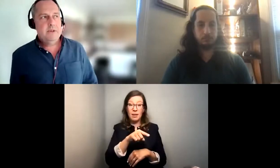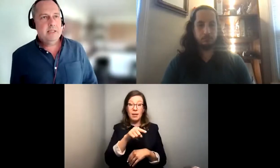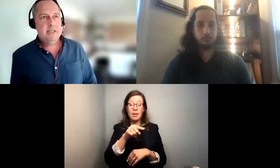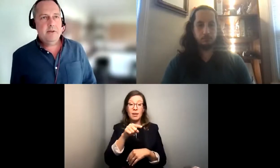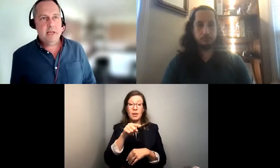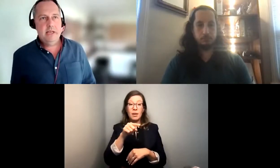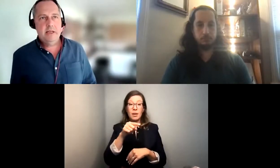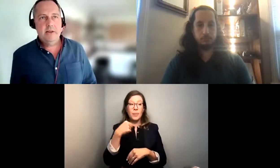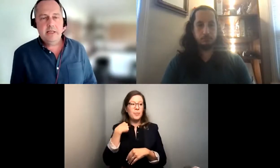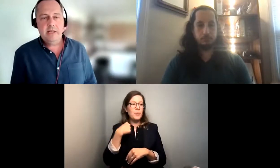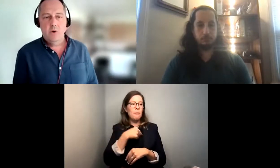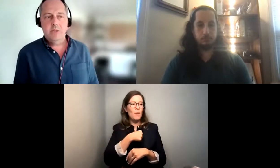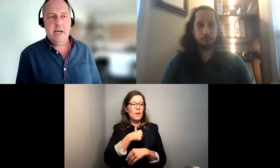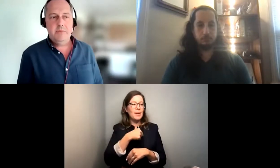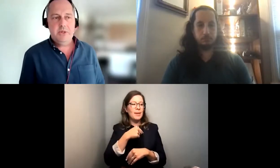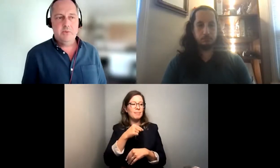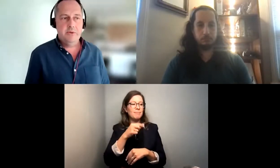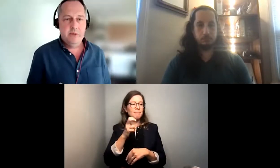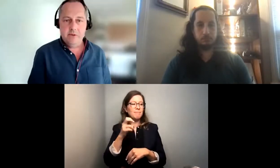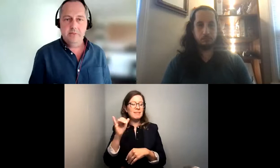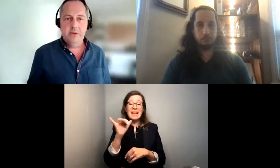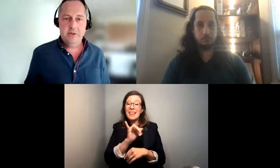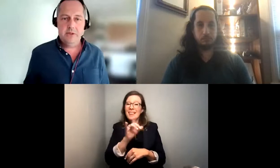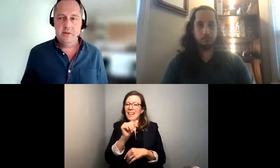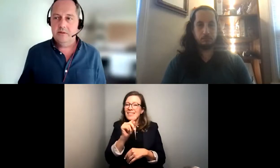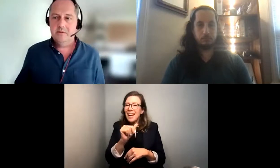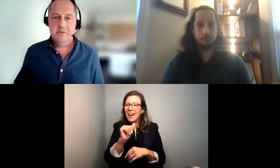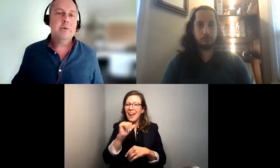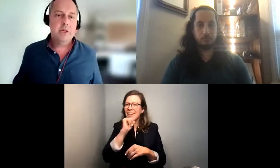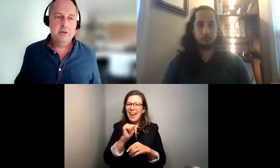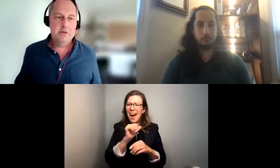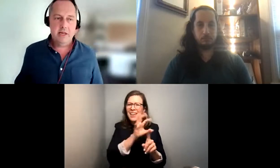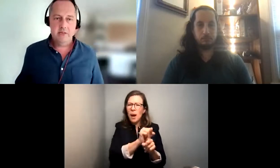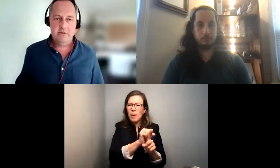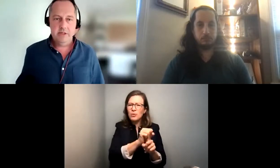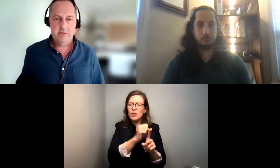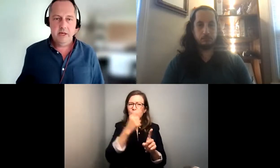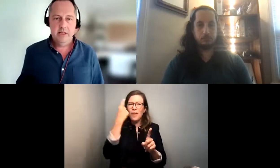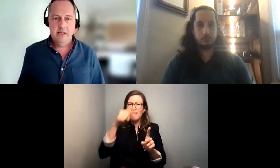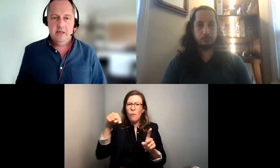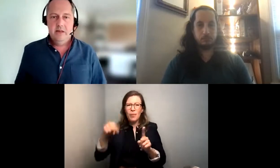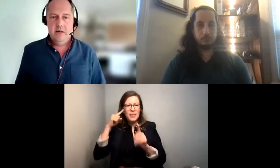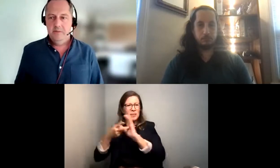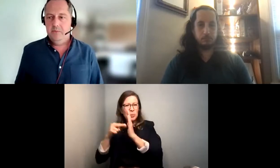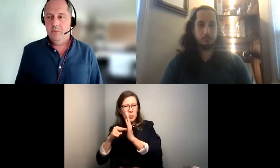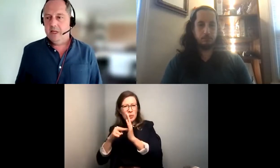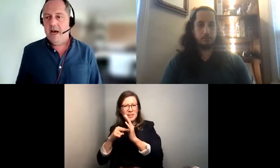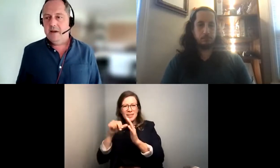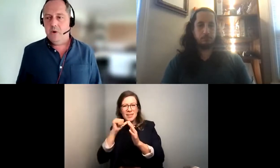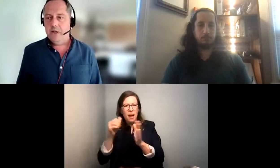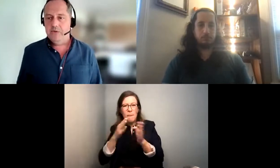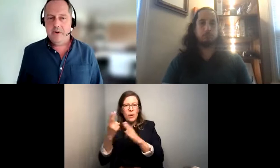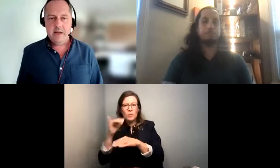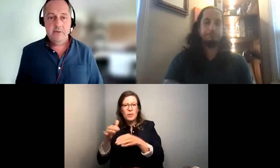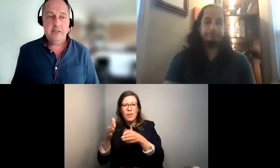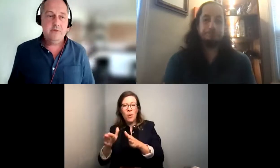we haven't necessarily, you know, that data wasn't captured with the view that that person, we would have used the data in this way. And with the GAN,